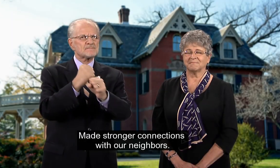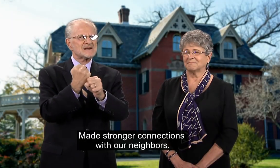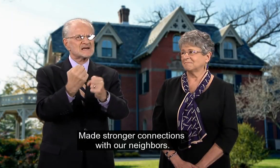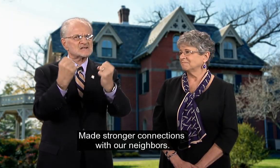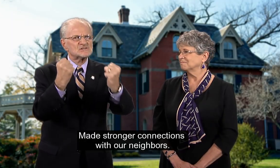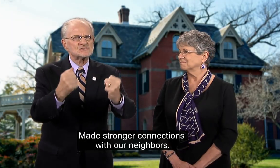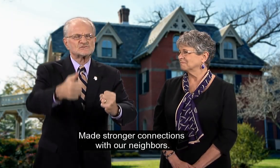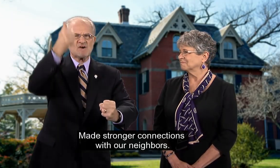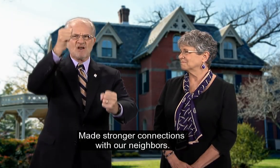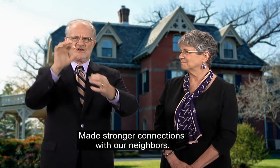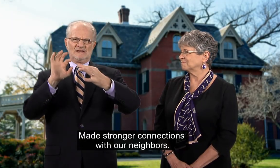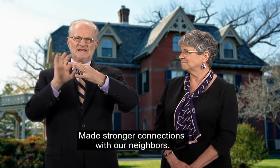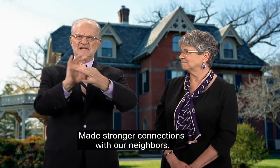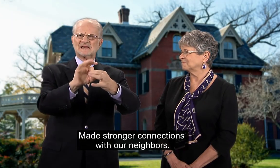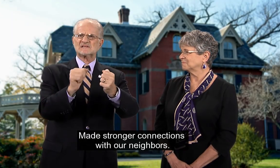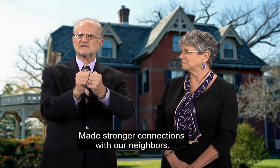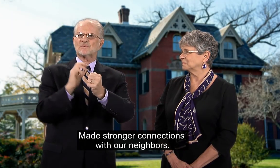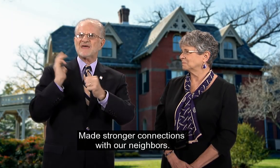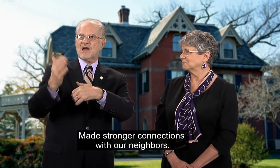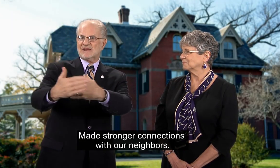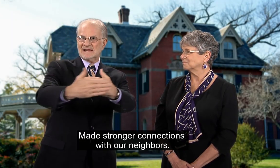Made stronger connections with our neighbors.